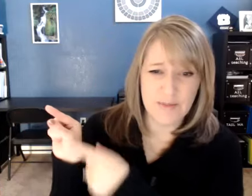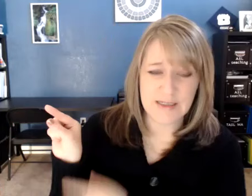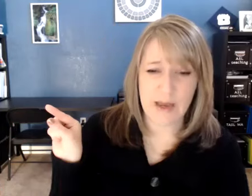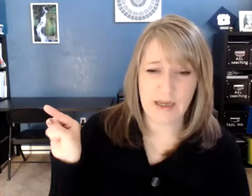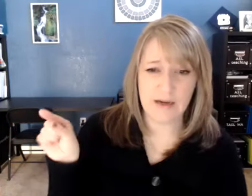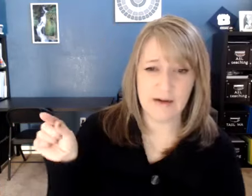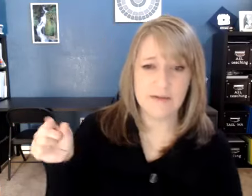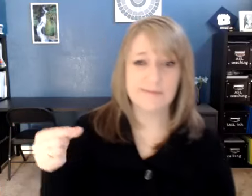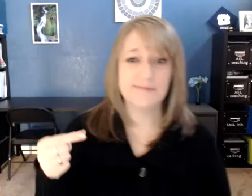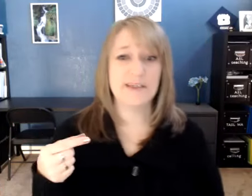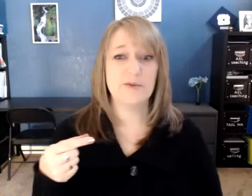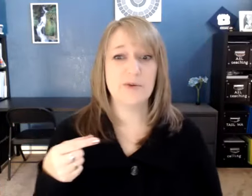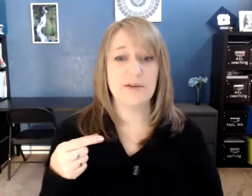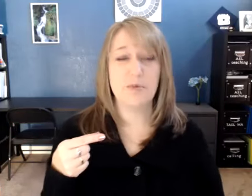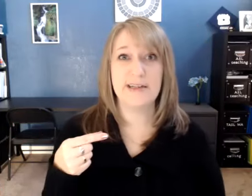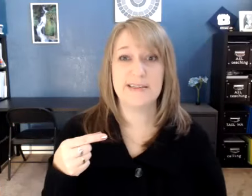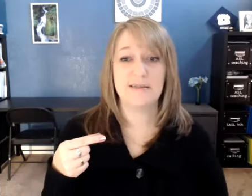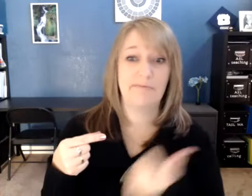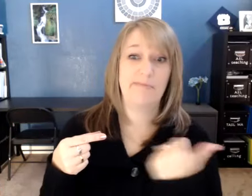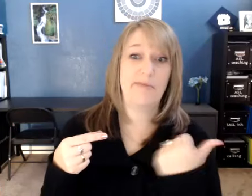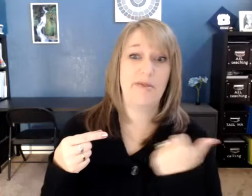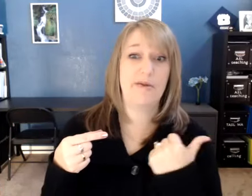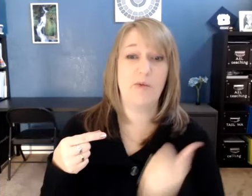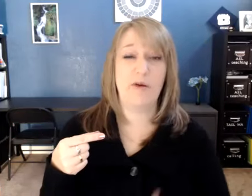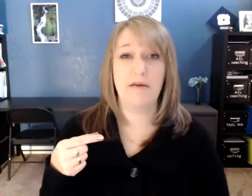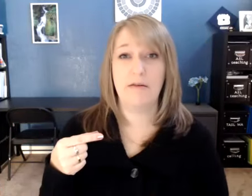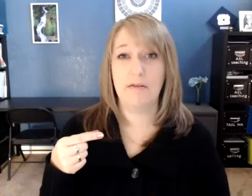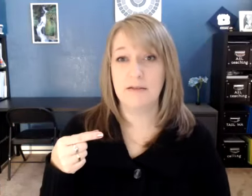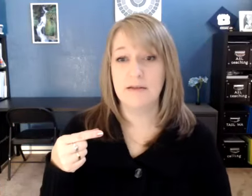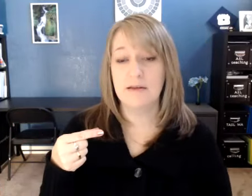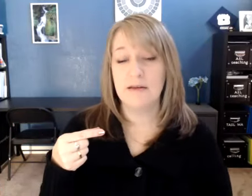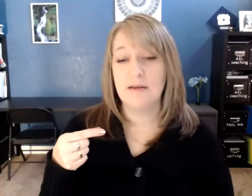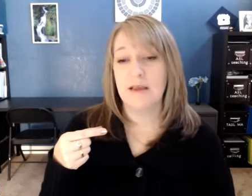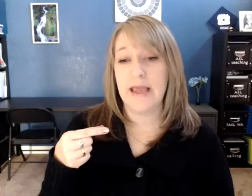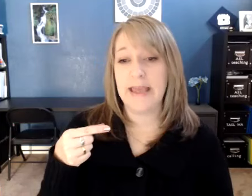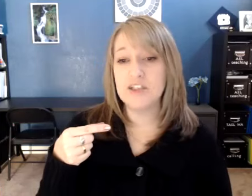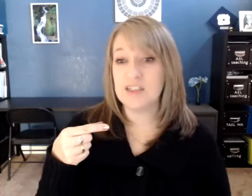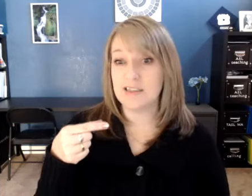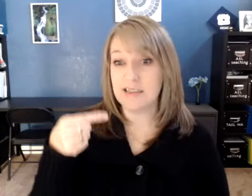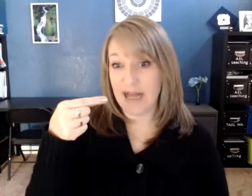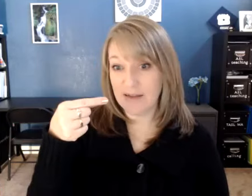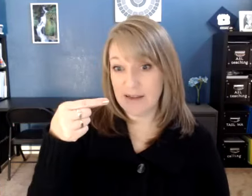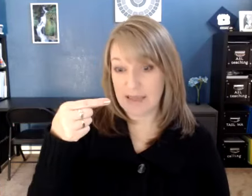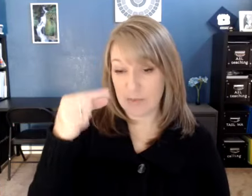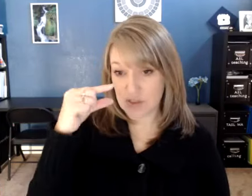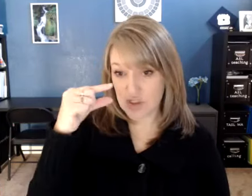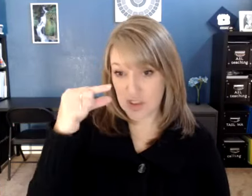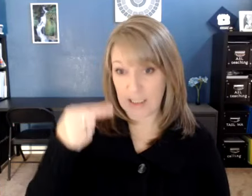is back here. It really points that way. H is exactly the same as